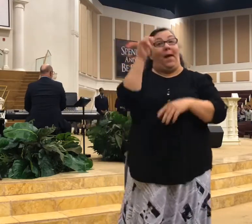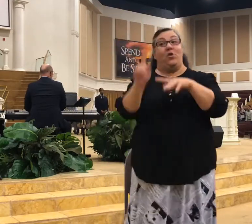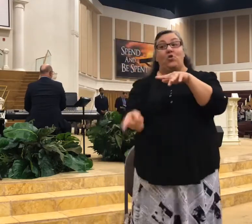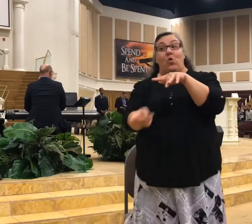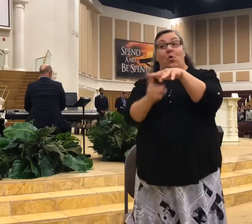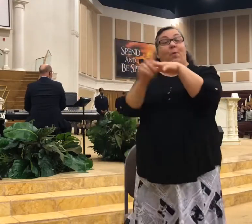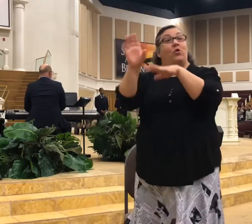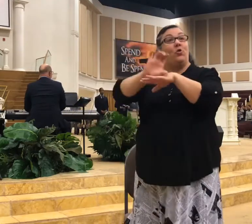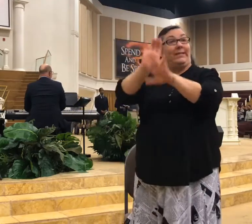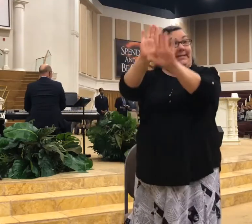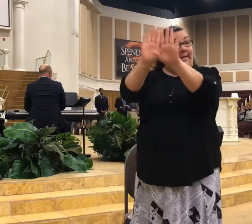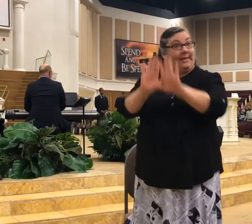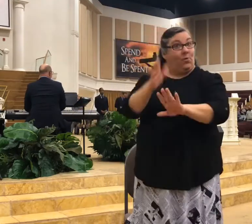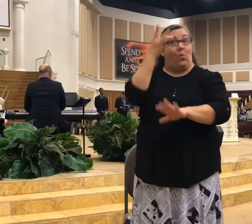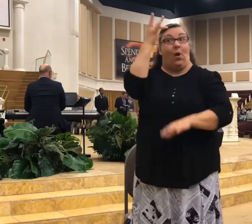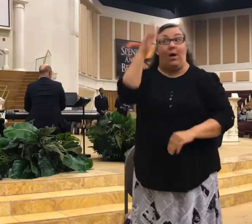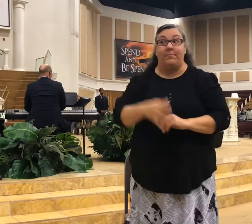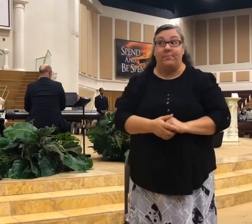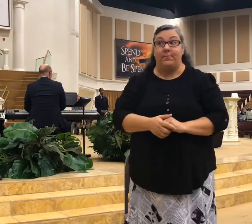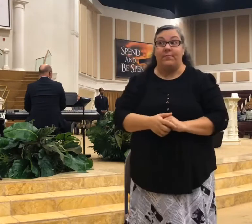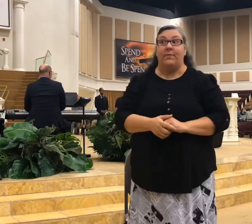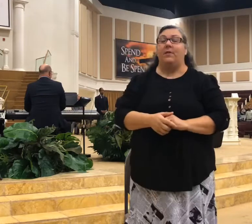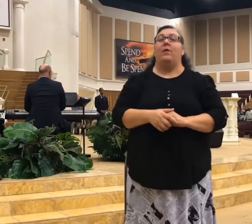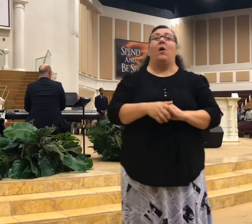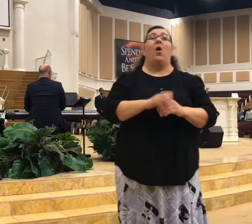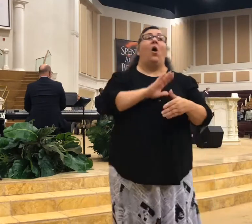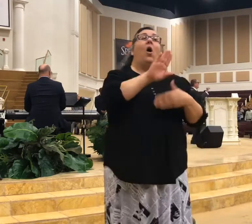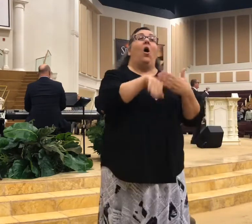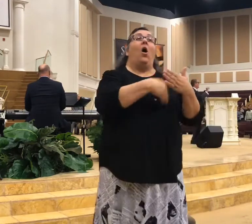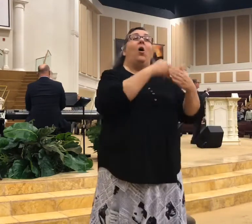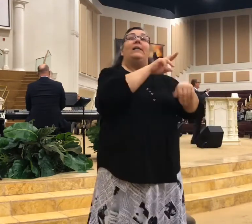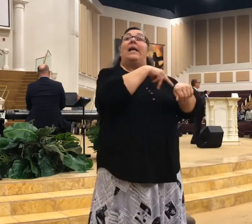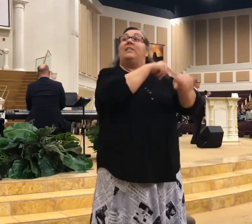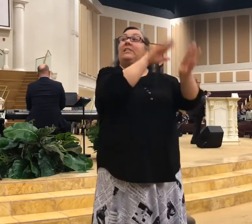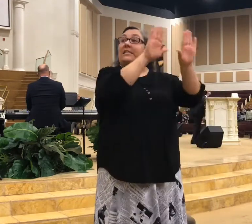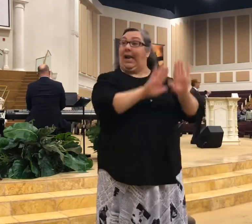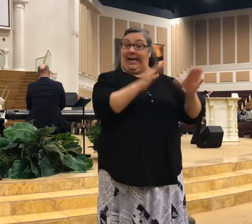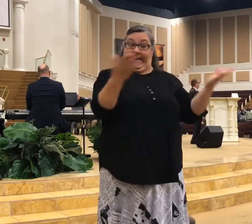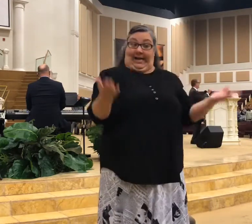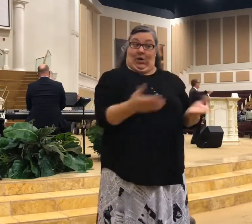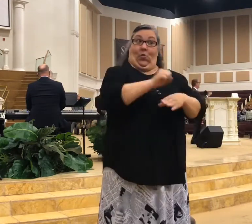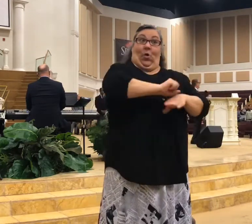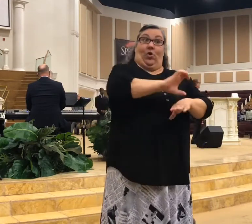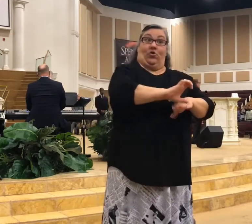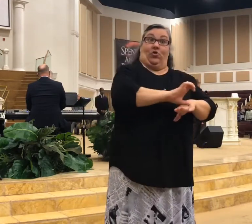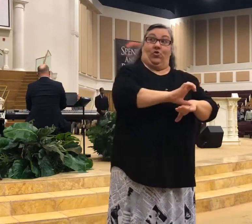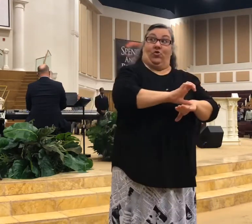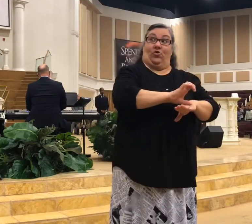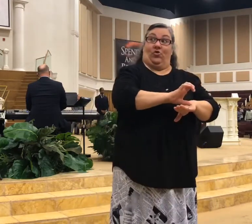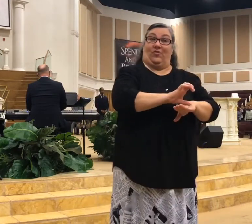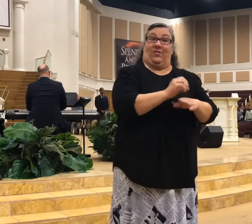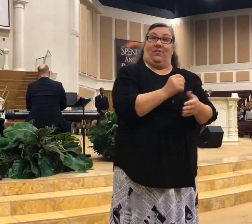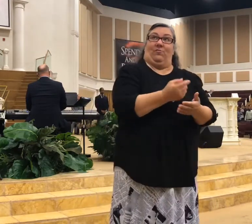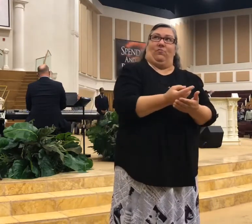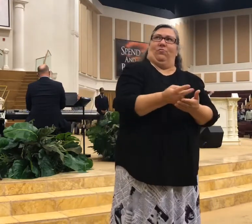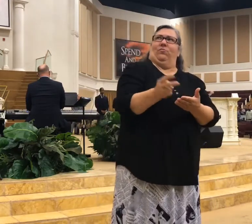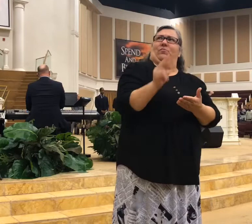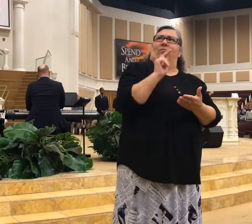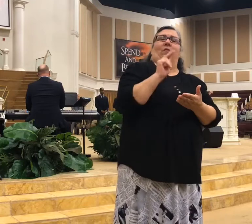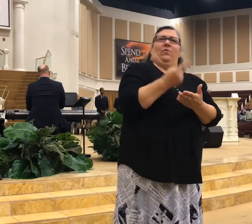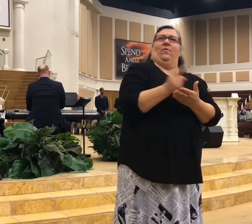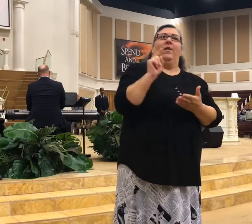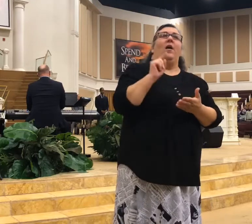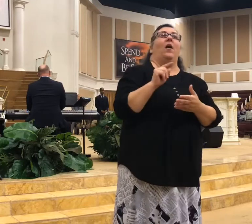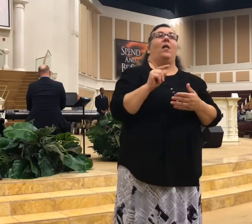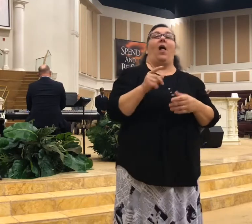is because when All Nations Sunday took place here at the Rock Church Sunday before last, they were invited